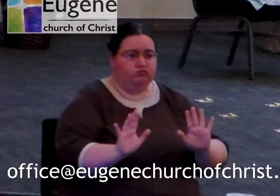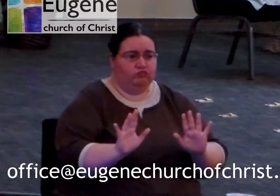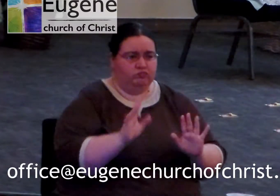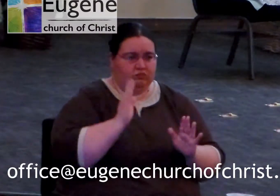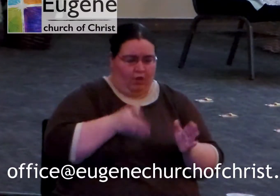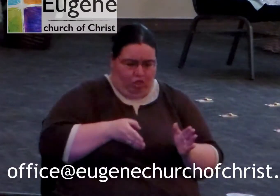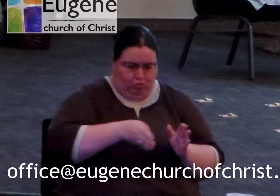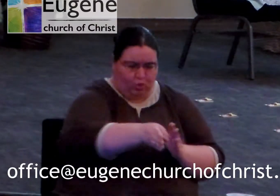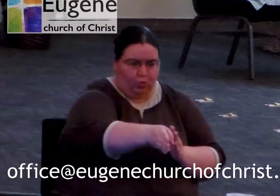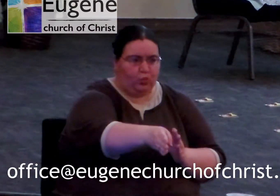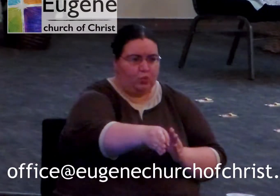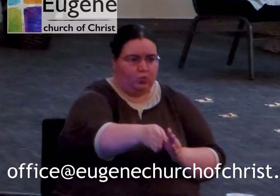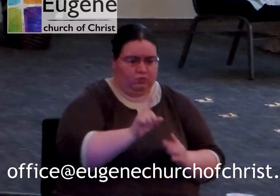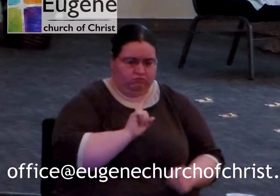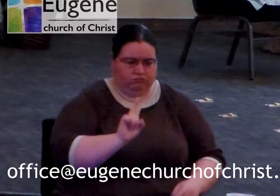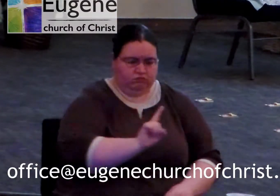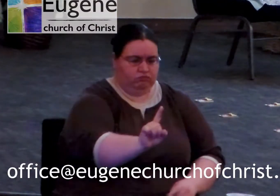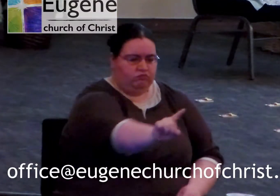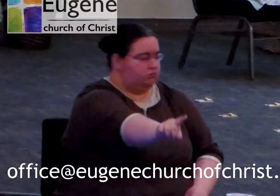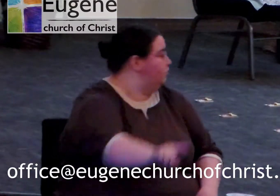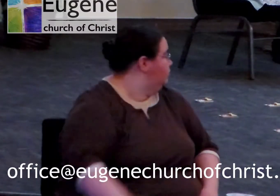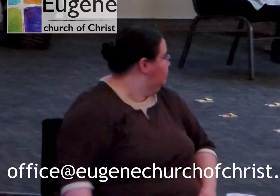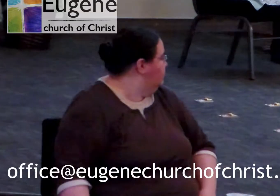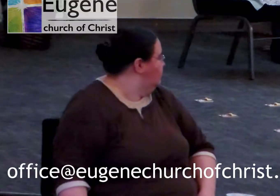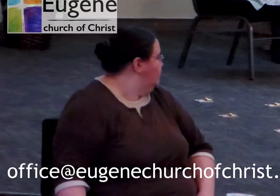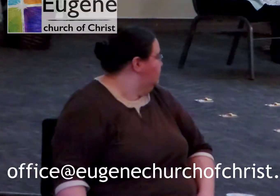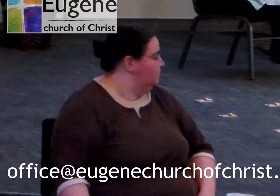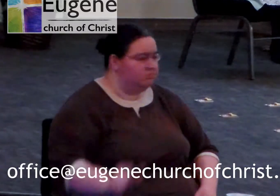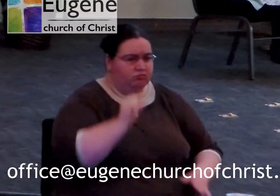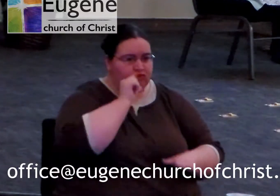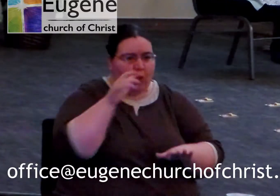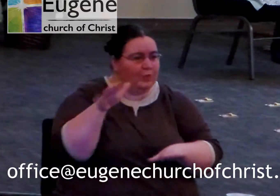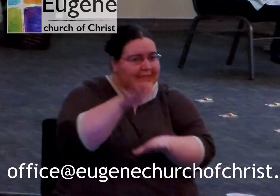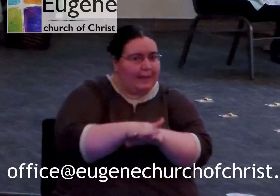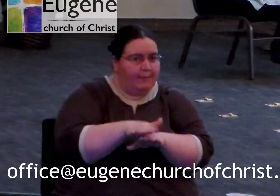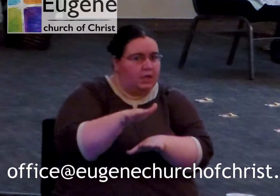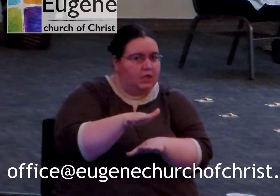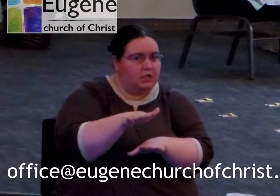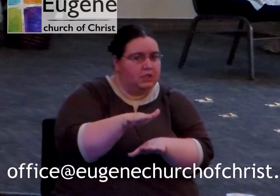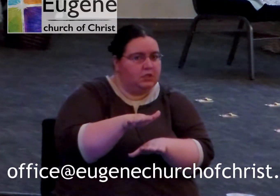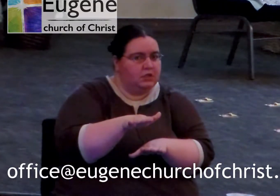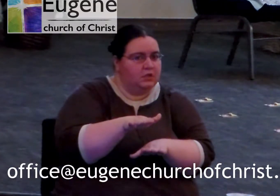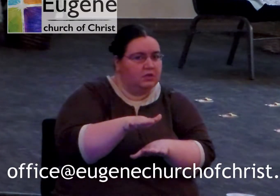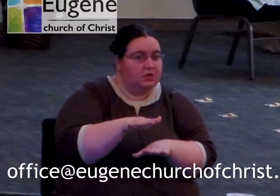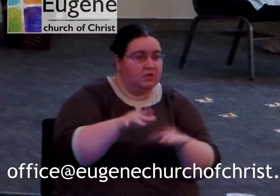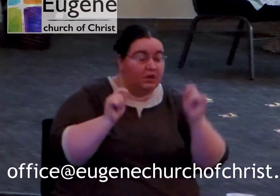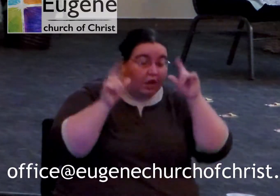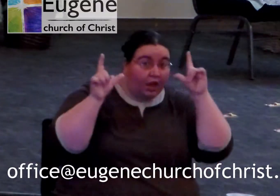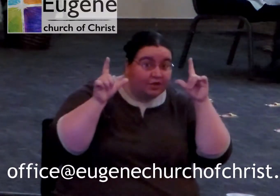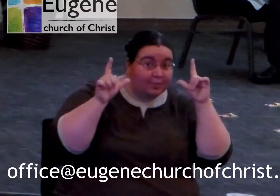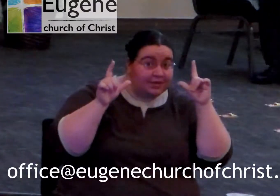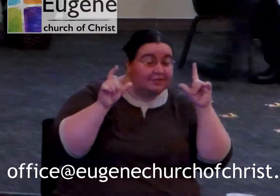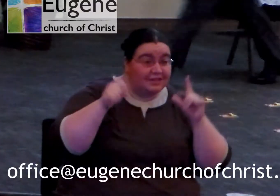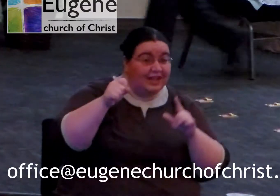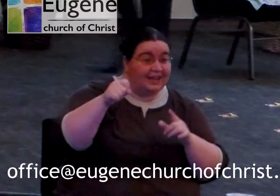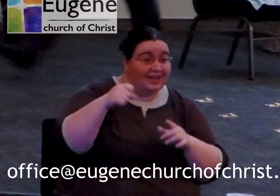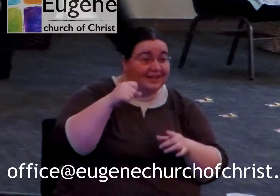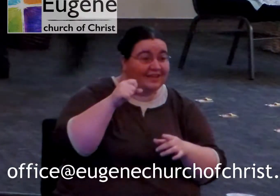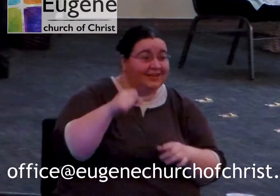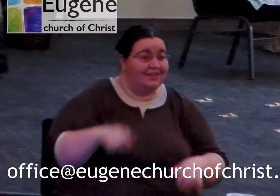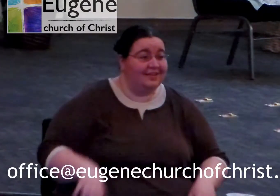walk through it. Just don't step on any. I won't even put the big one out there. Eyes open, no problem, not a problem. Not a problem.